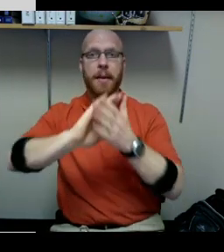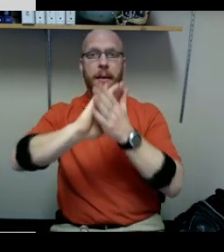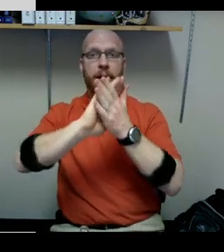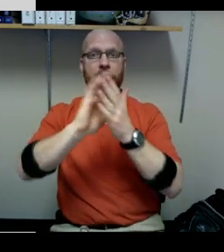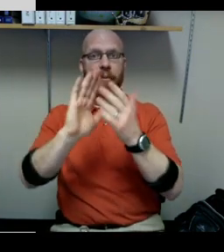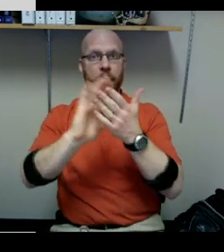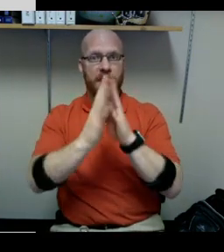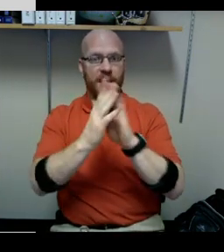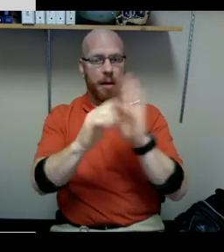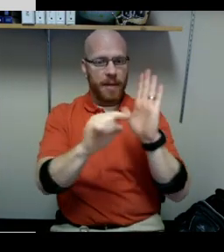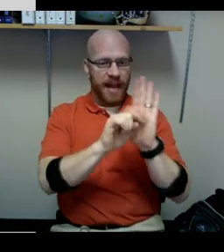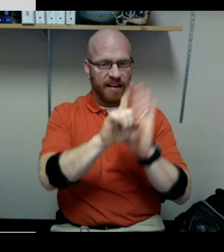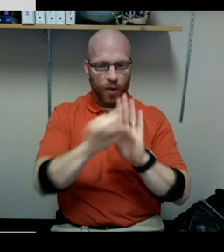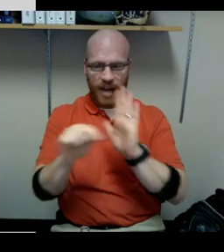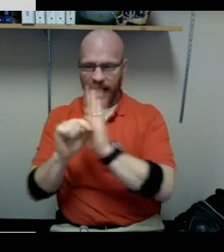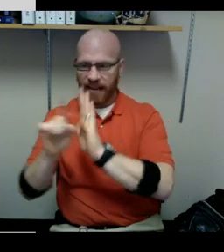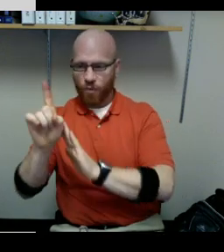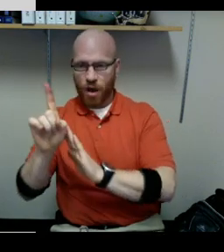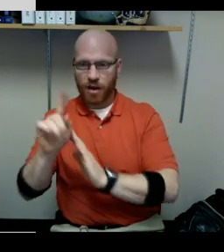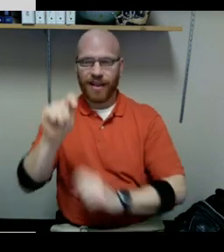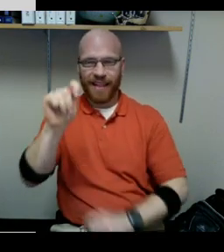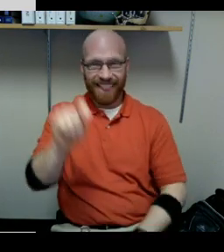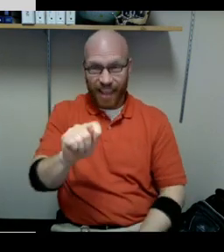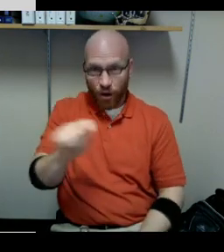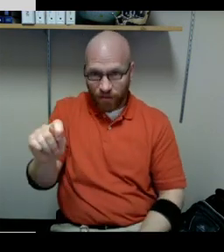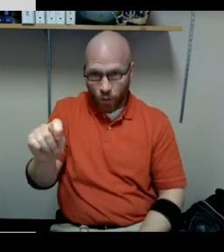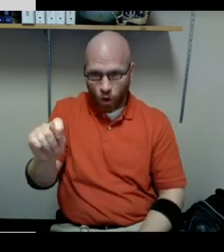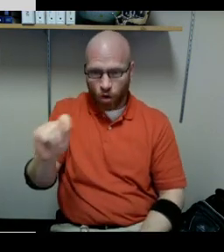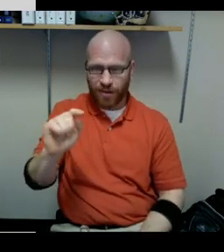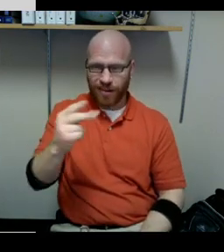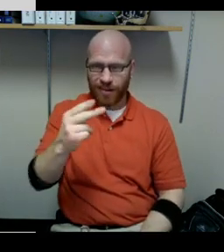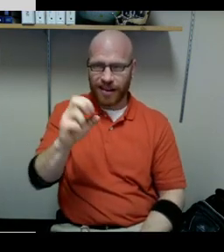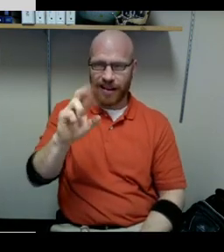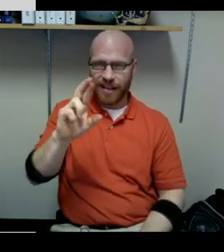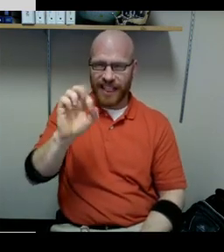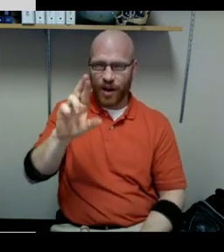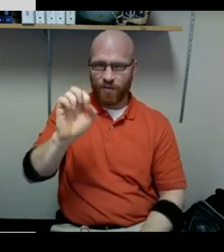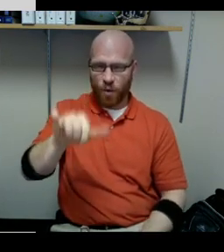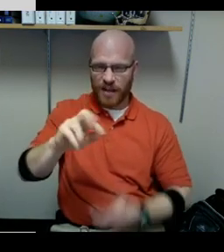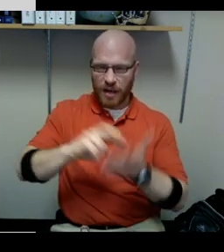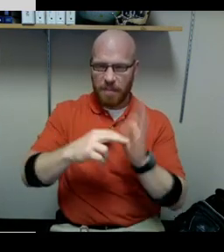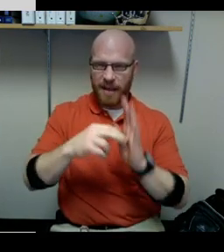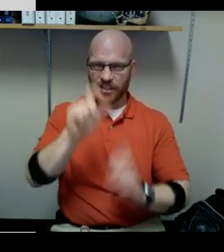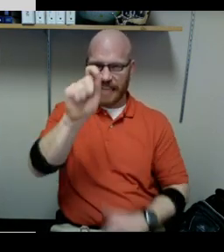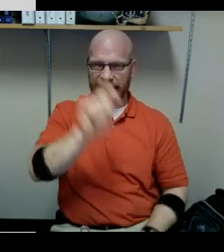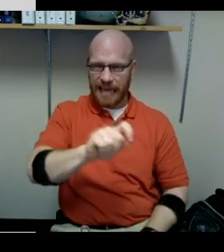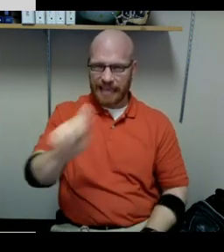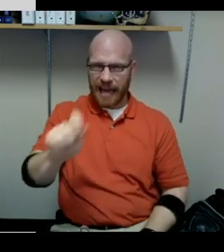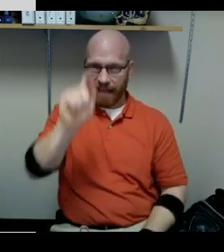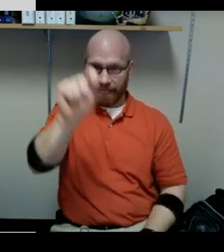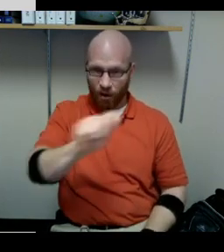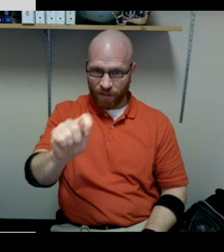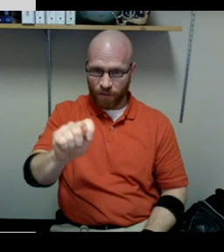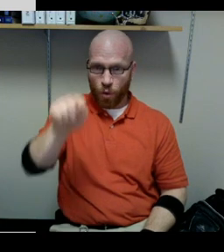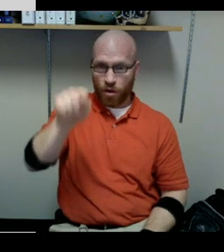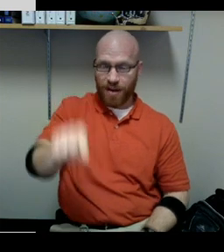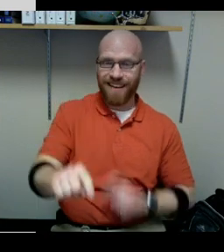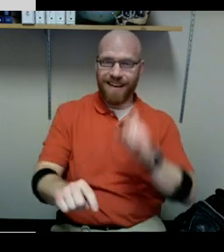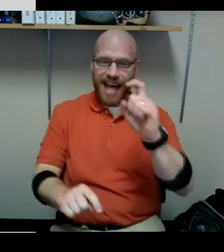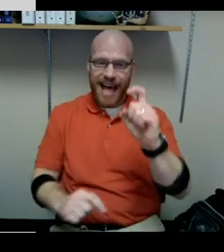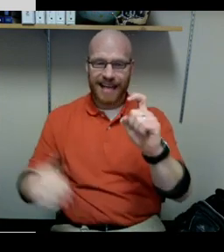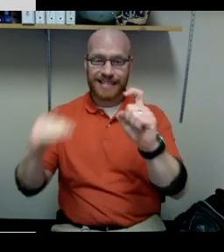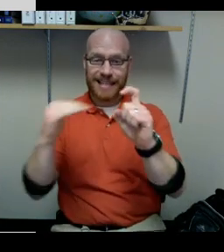right become -1 and -1. Therefore, that's what it means, a dot, dot, dot.